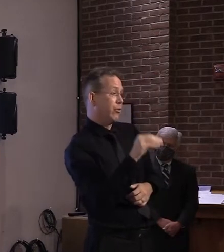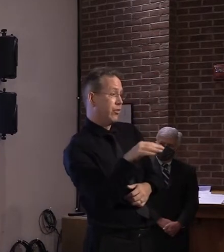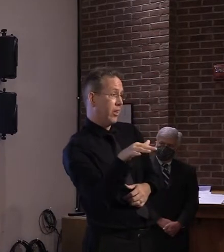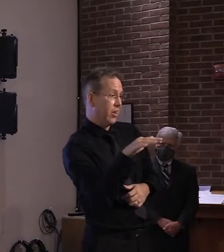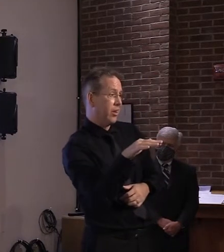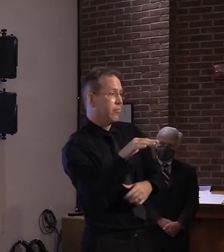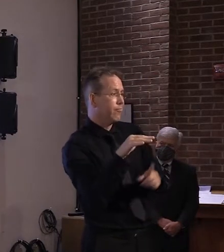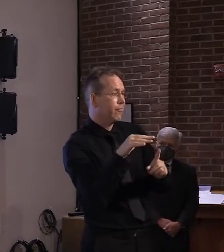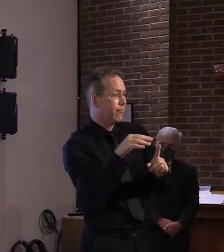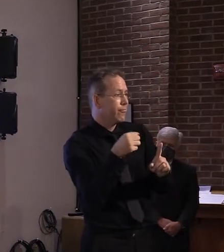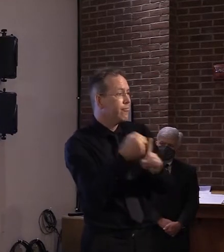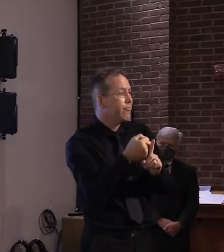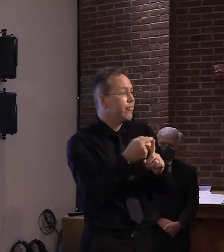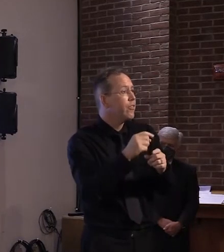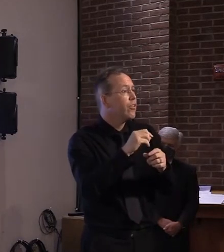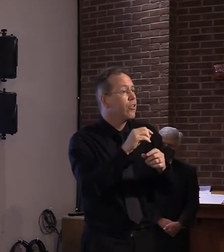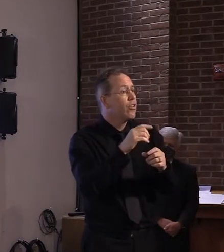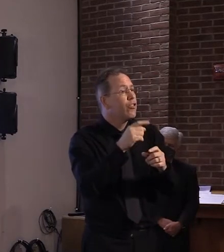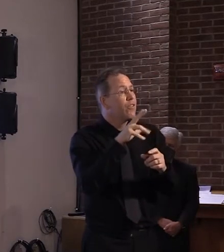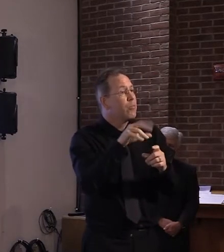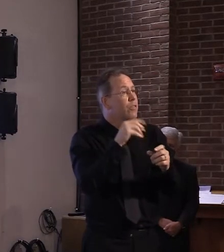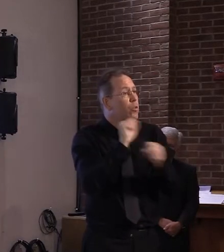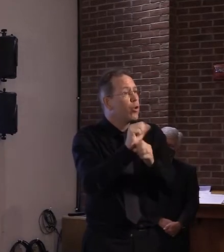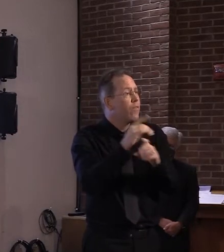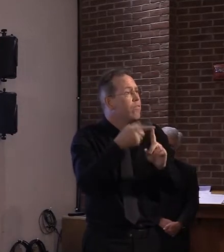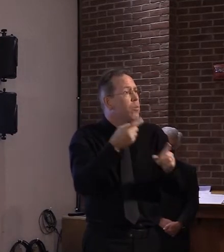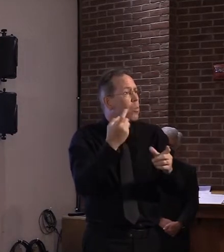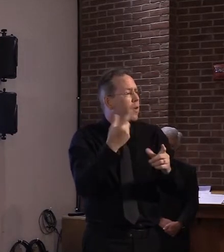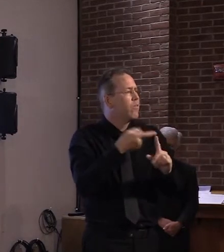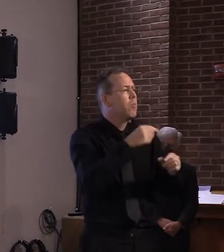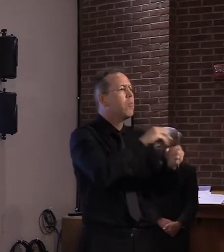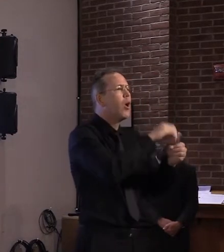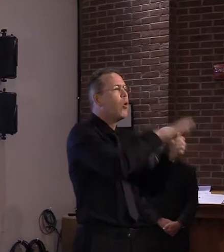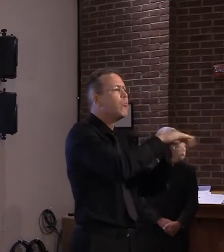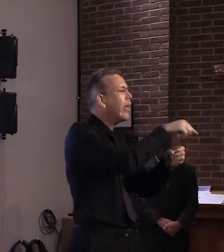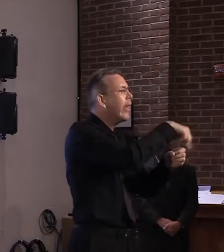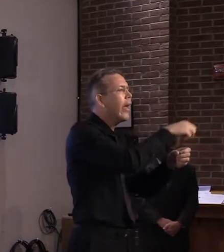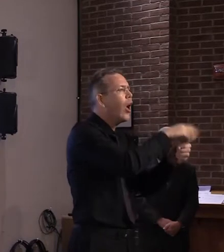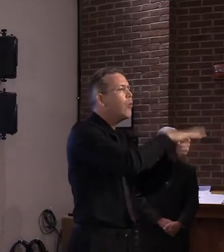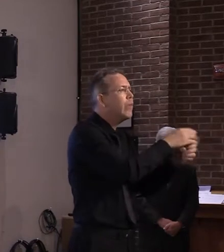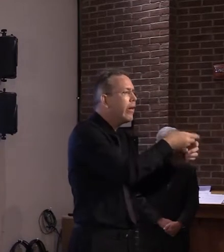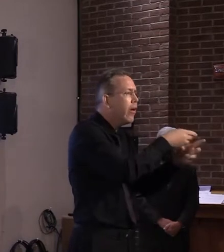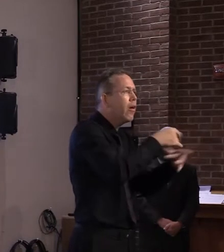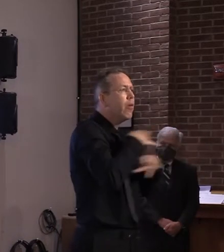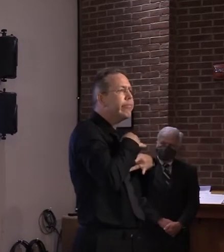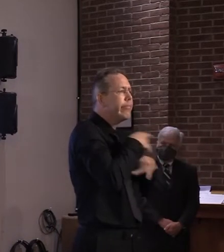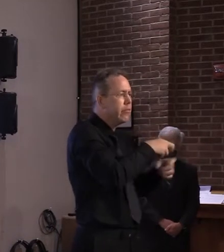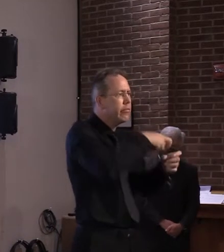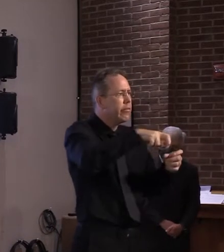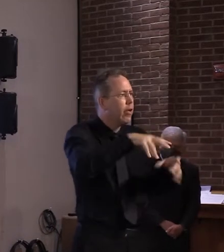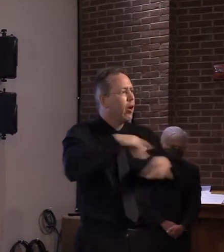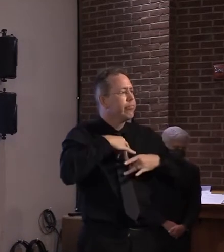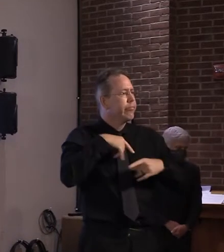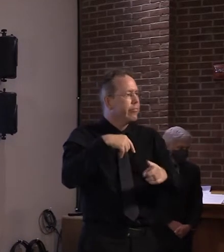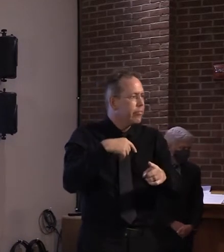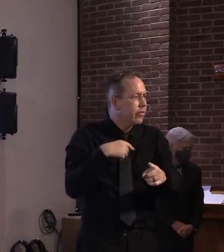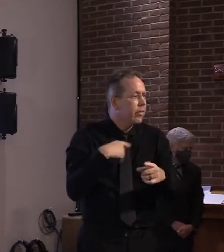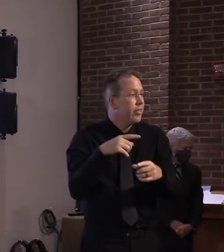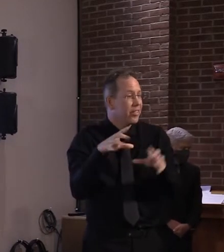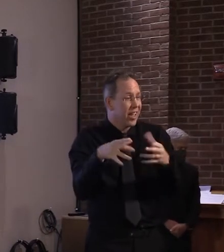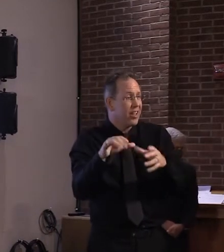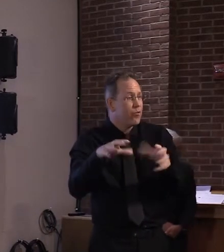outbreak, 70% were identified as cases later March and early April, when we had the